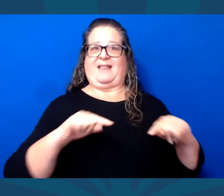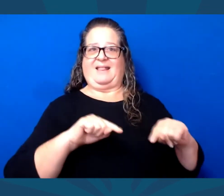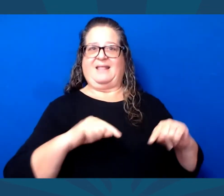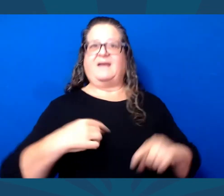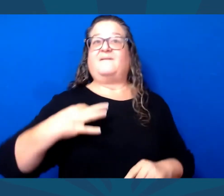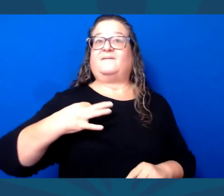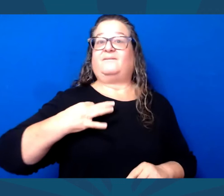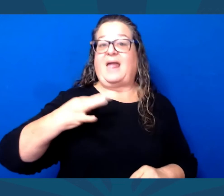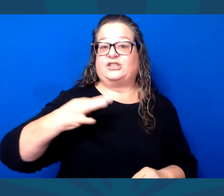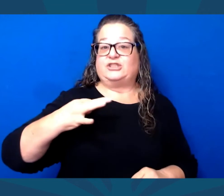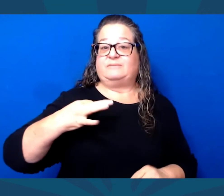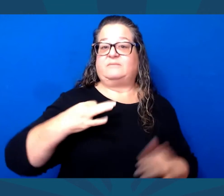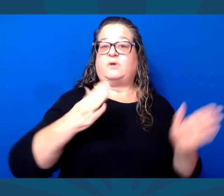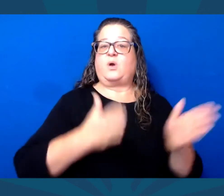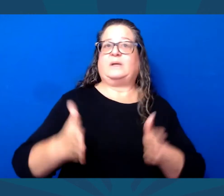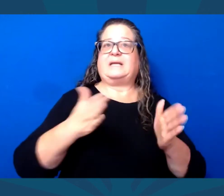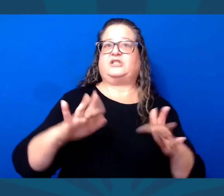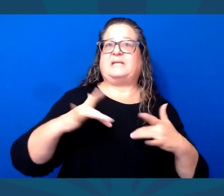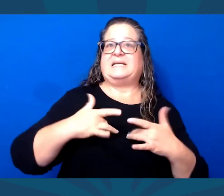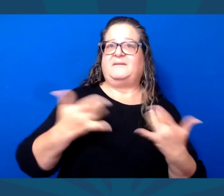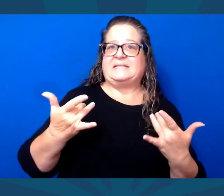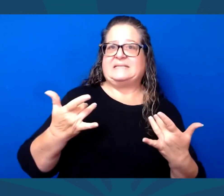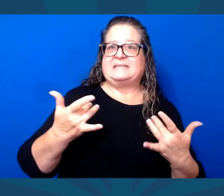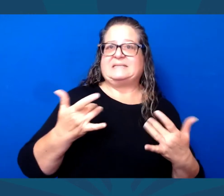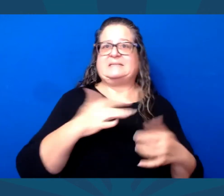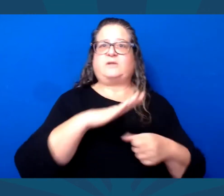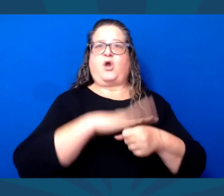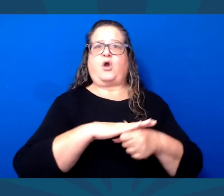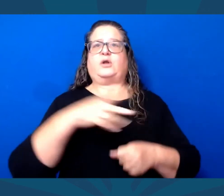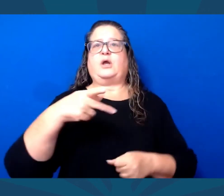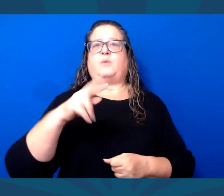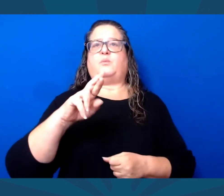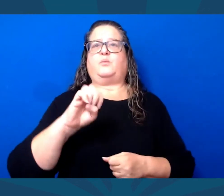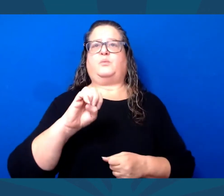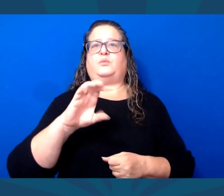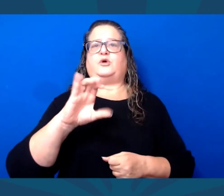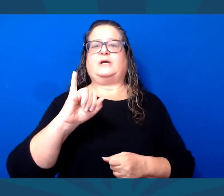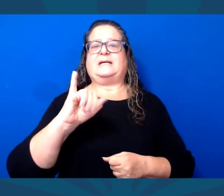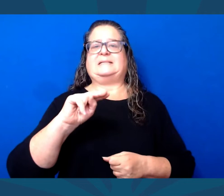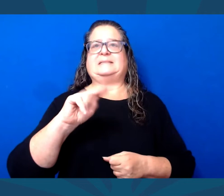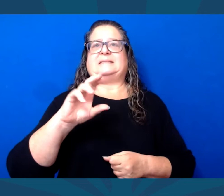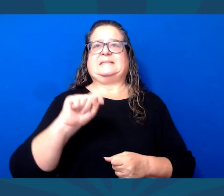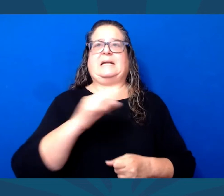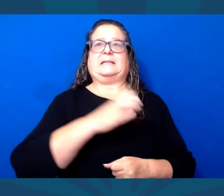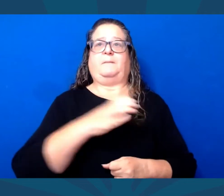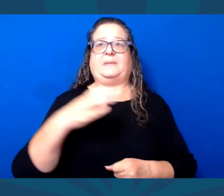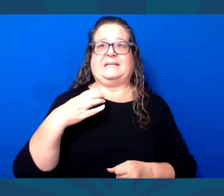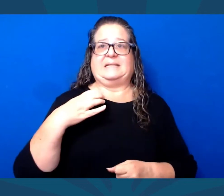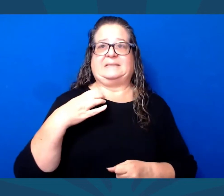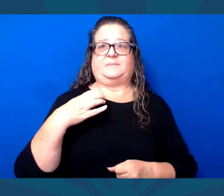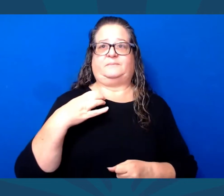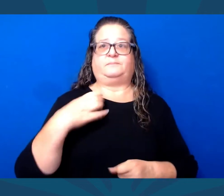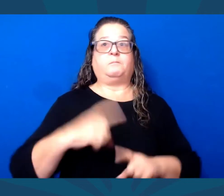Starting at the grassroots level, Shams has and continues to tirelessly volunteer,